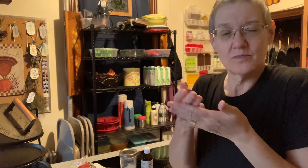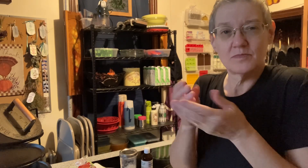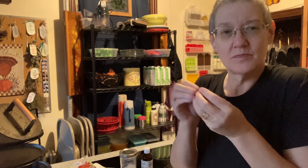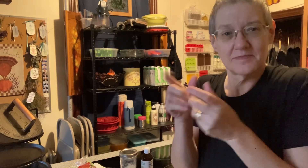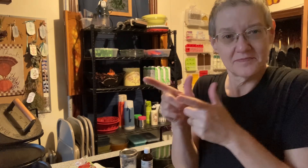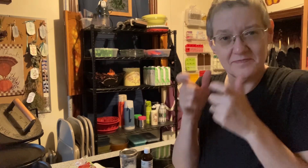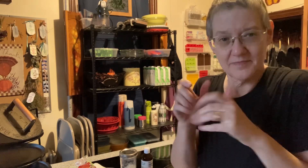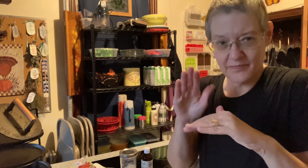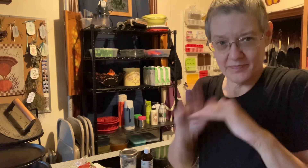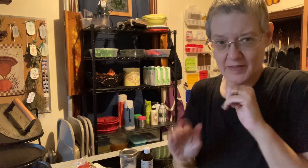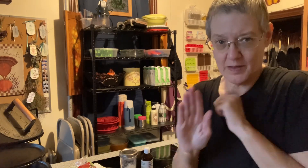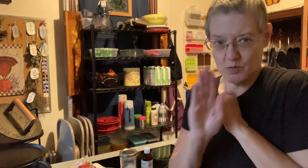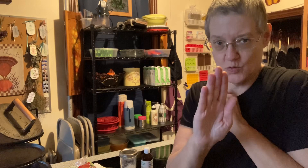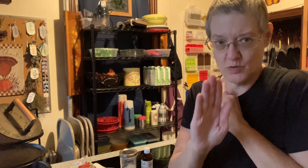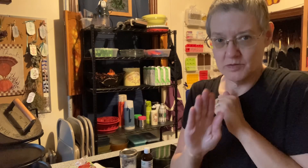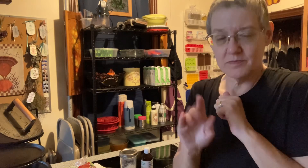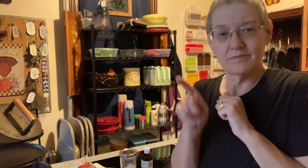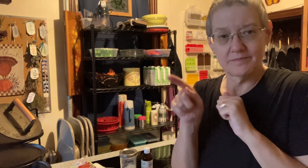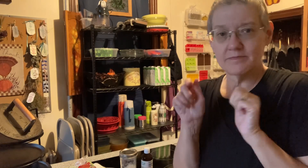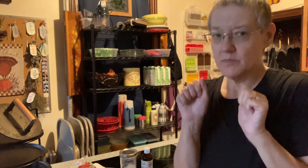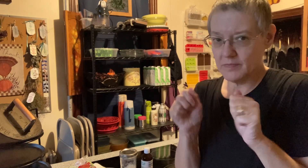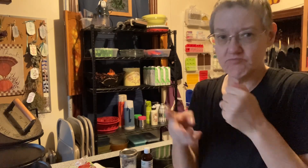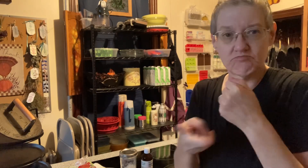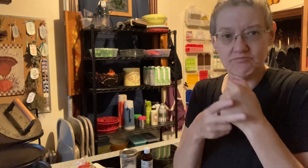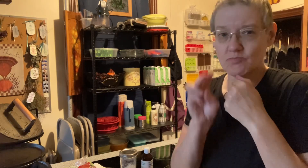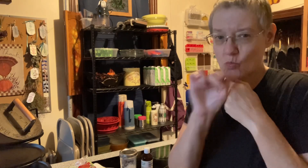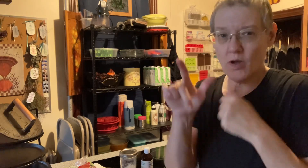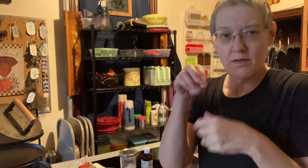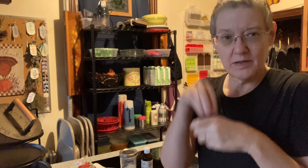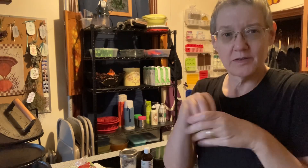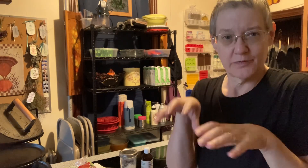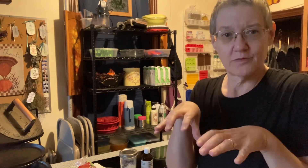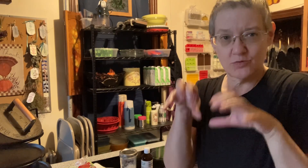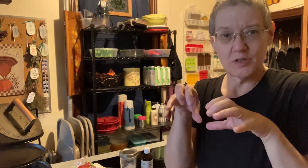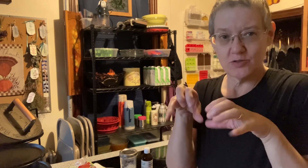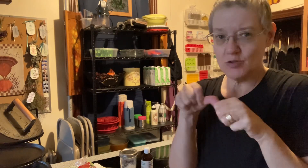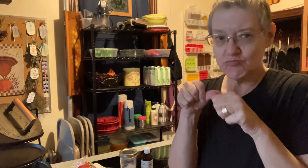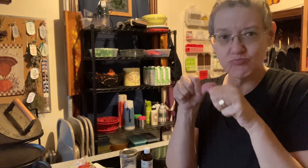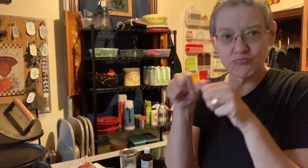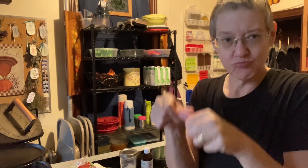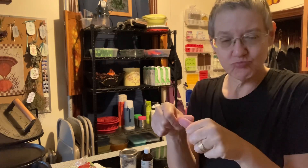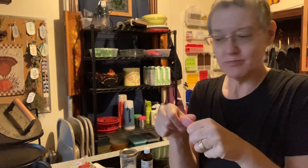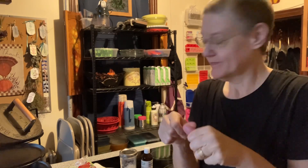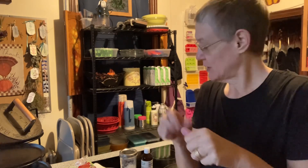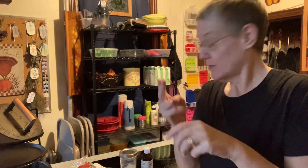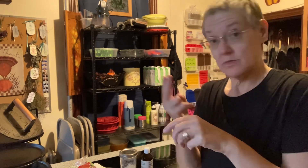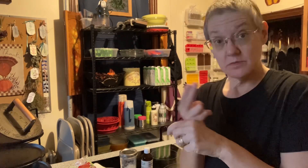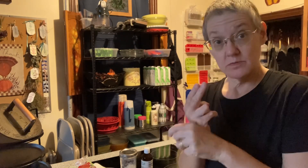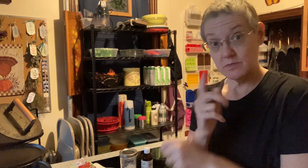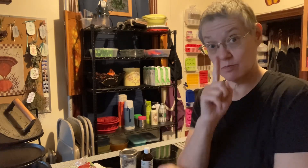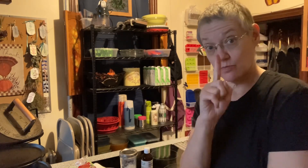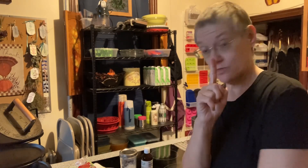softer and cook faster than if you buy them fresh. They last in the freezer really